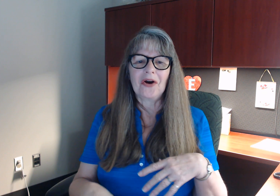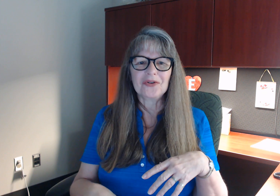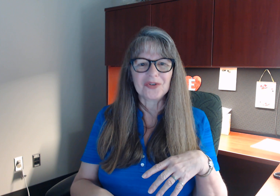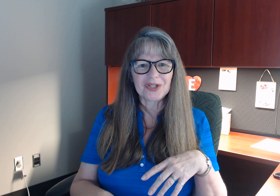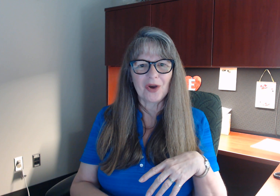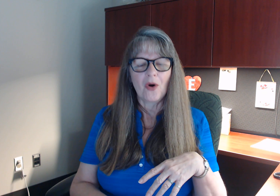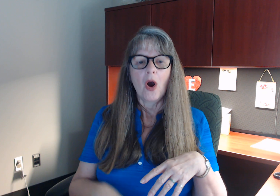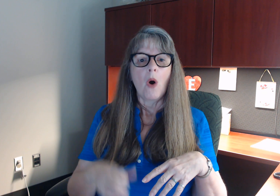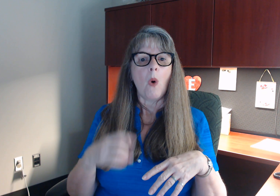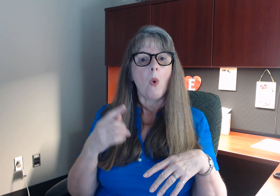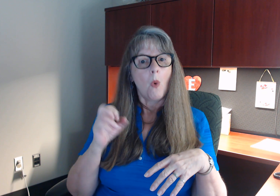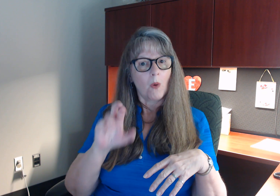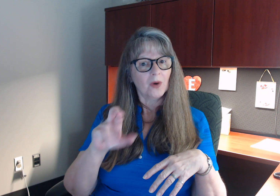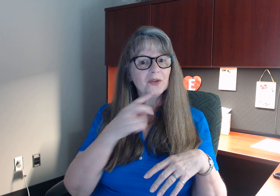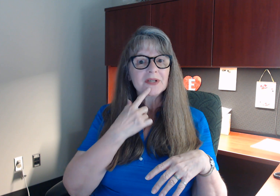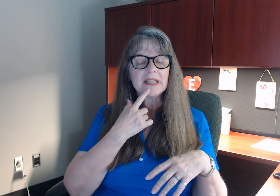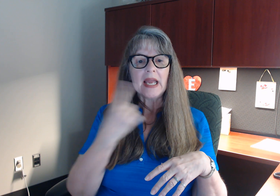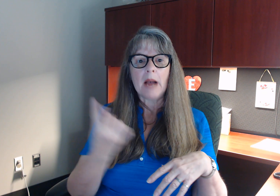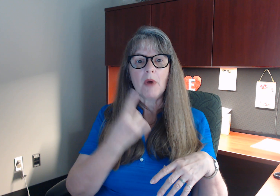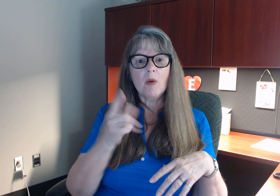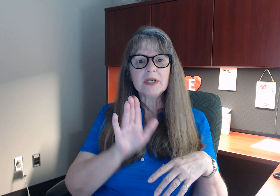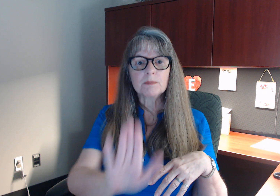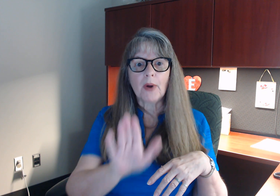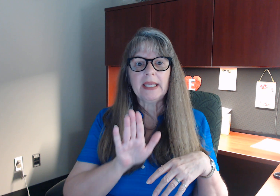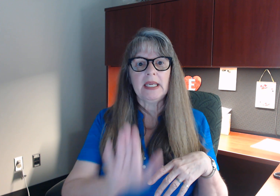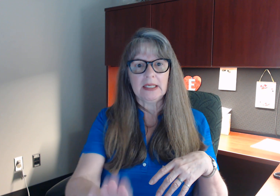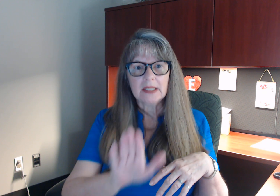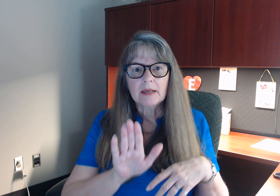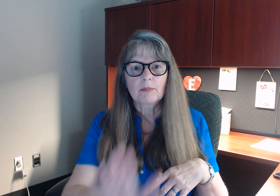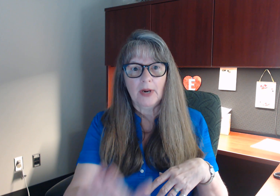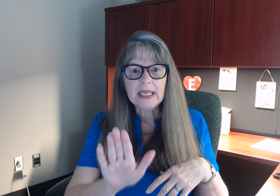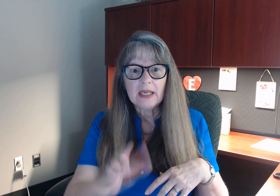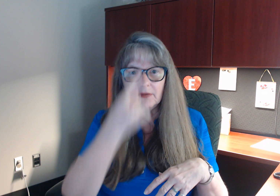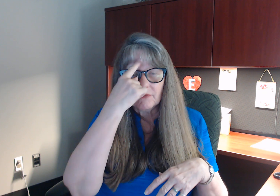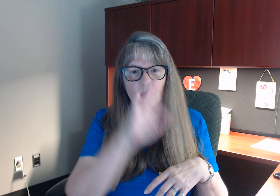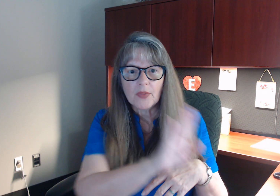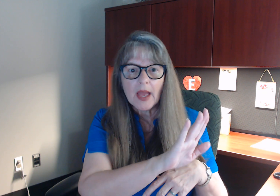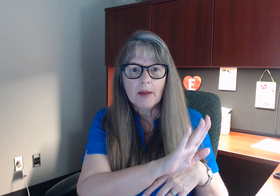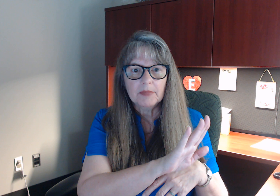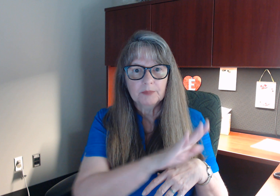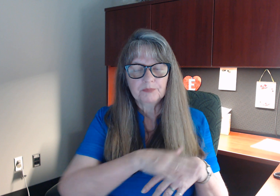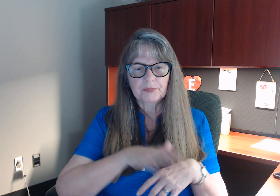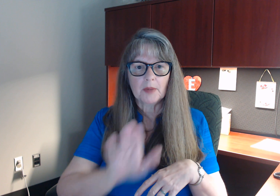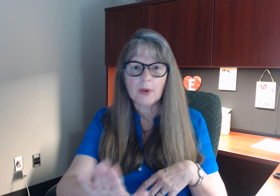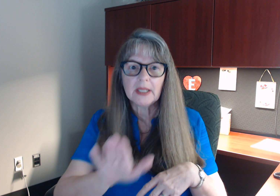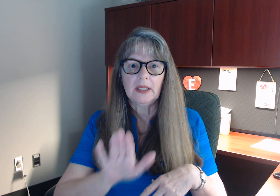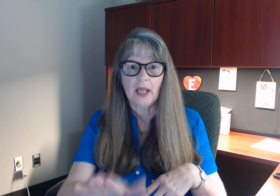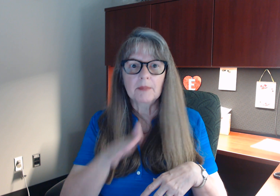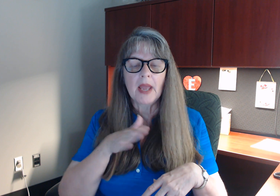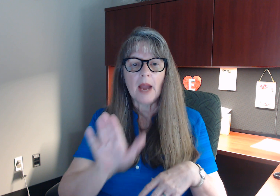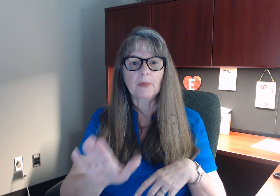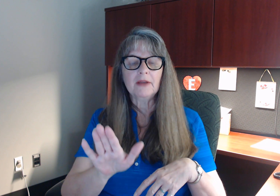ooh. So, or you could say, I'm always braking for them. I brake for